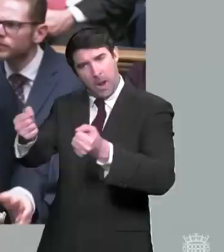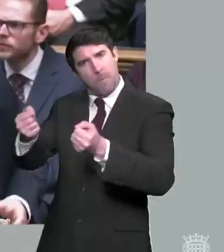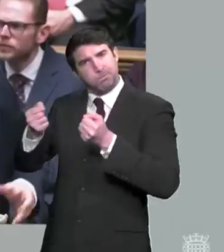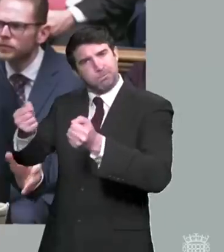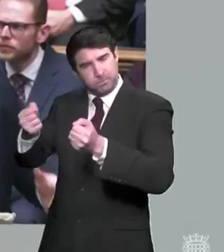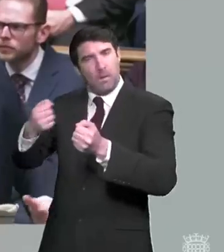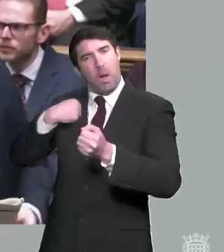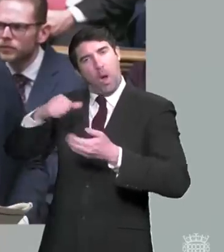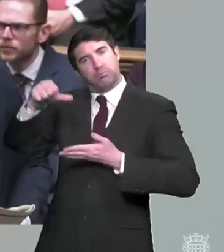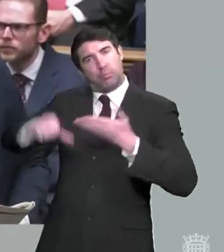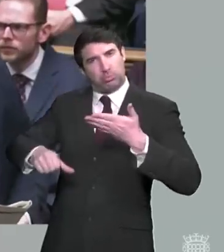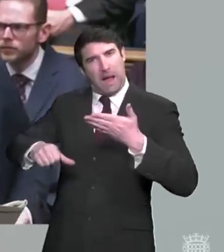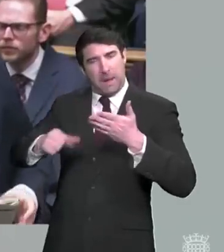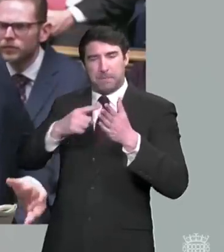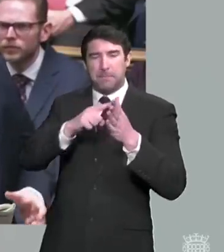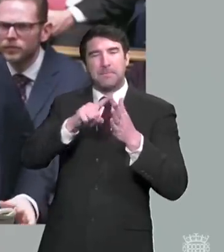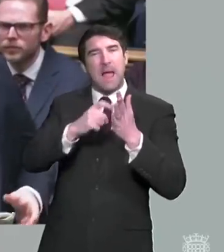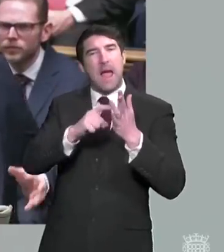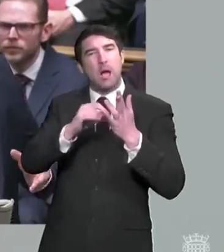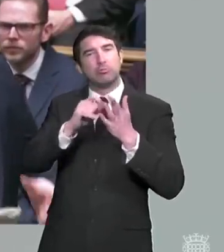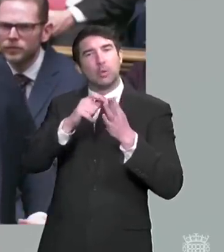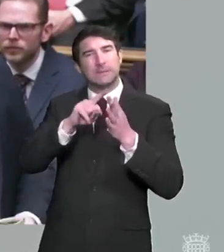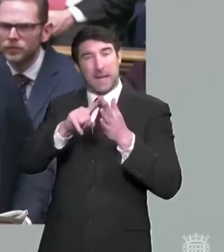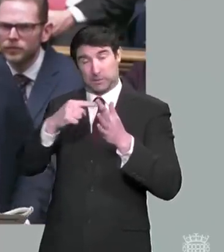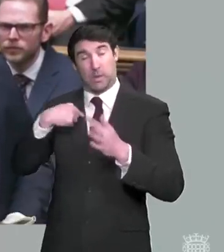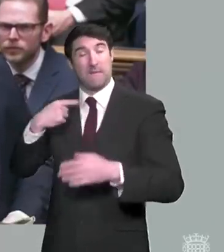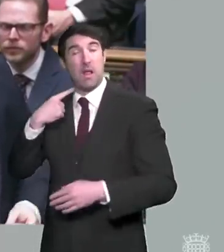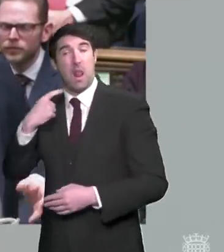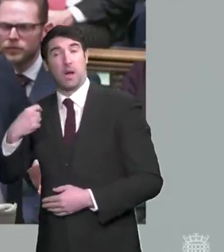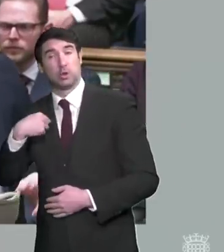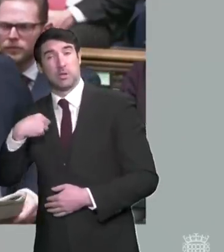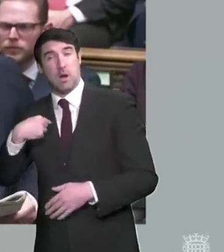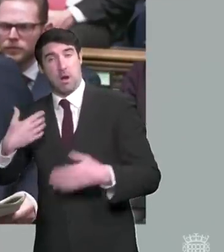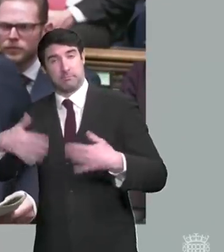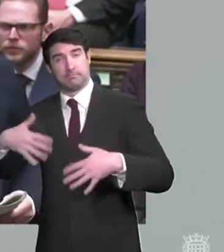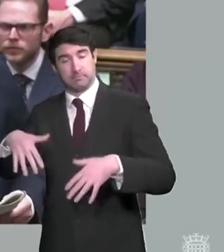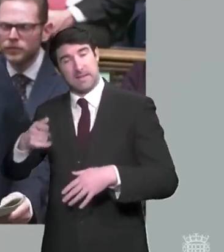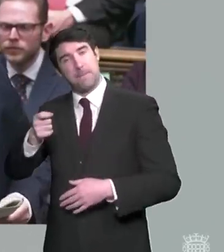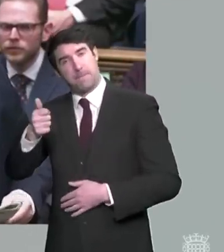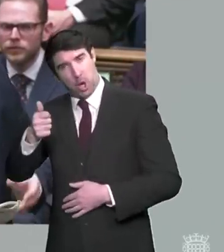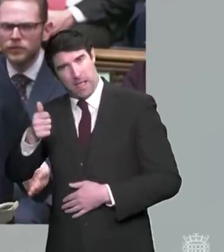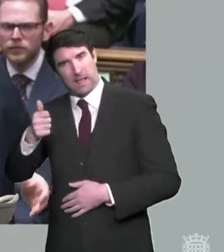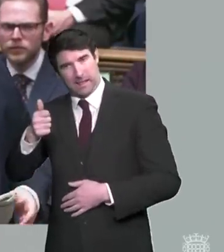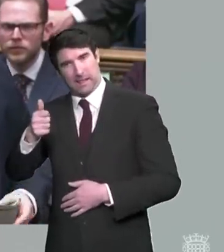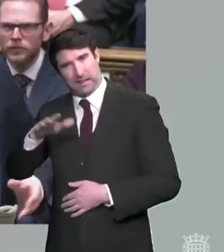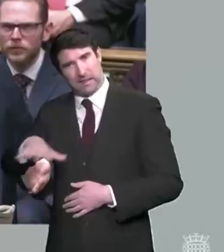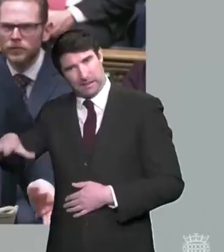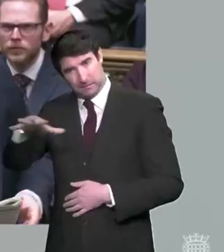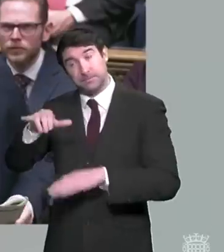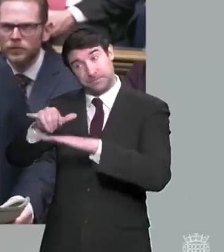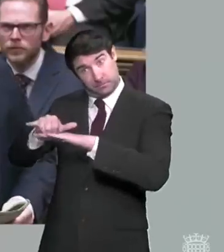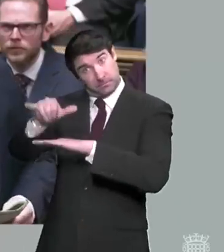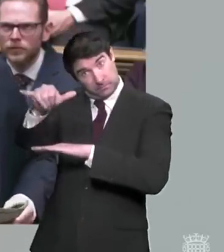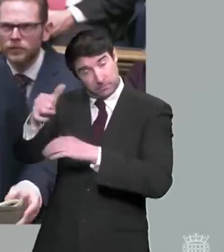for the world-class aerospace cluster we've got in Lancashire, with many businesses in Burnley and Padiham. This aircraft will